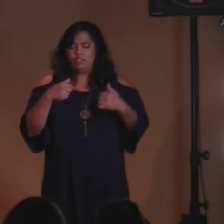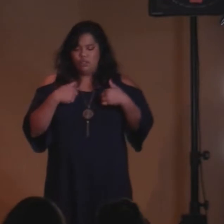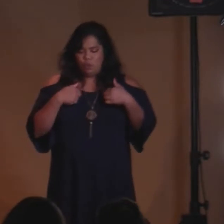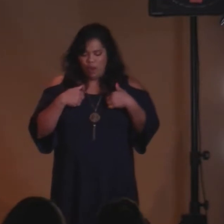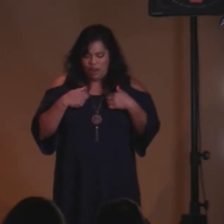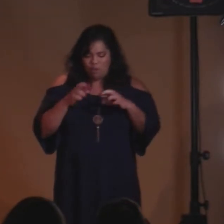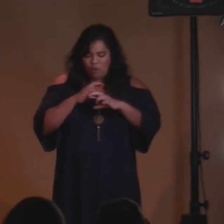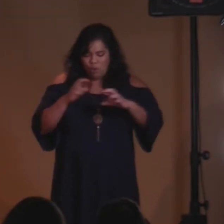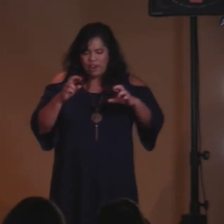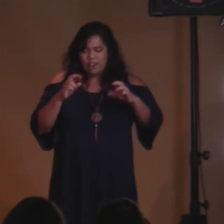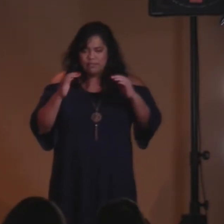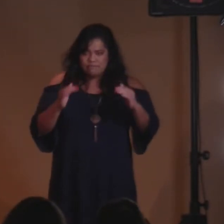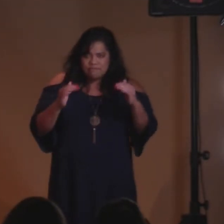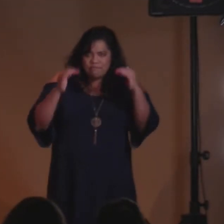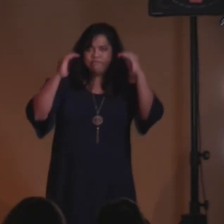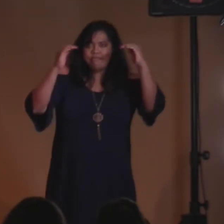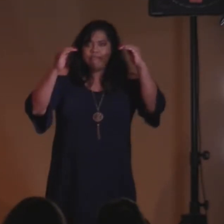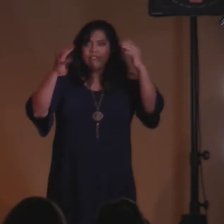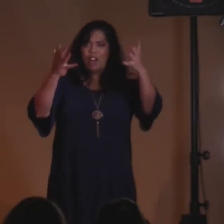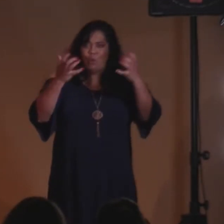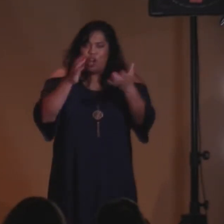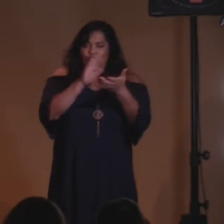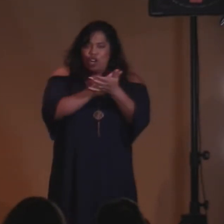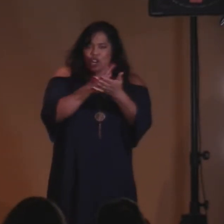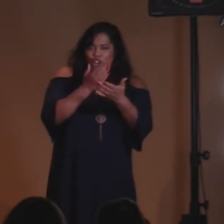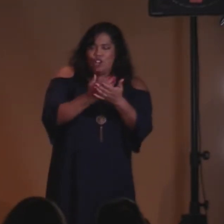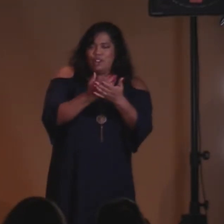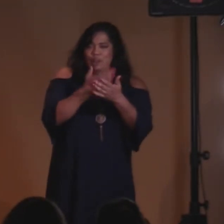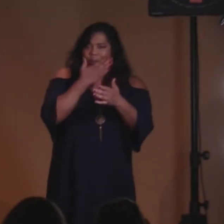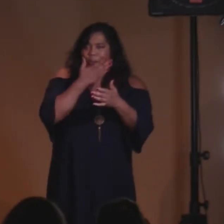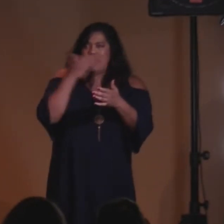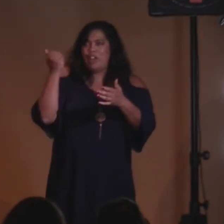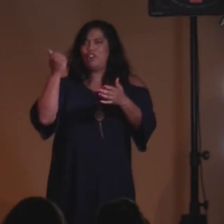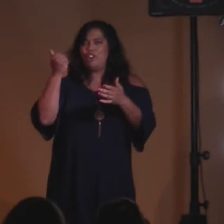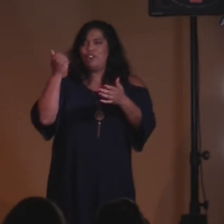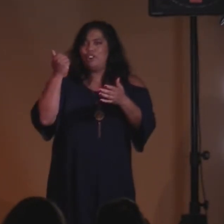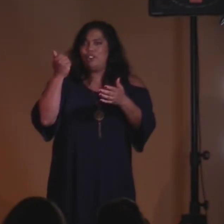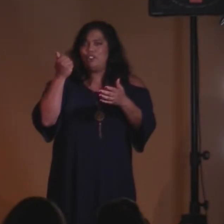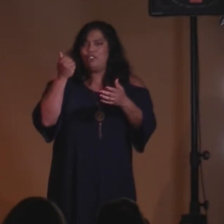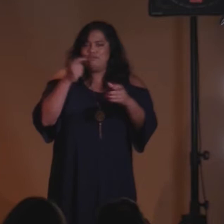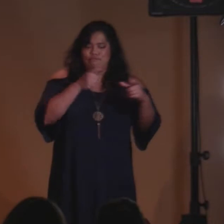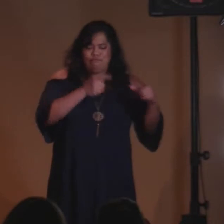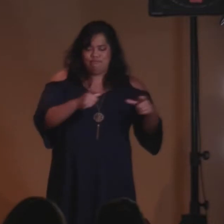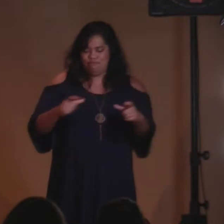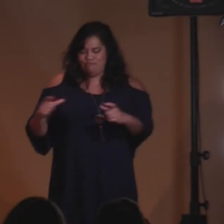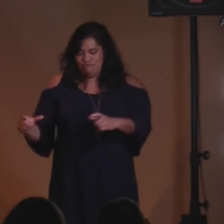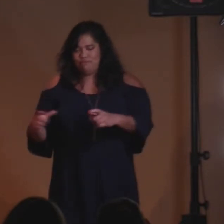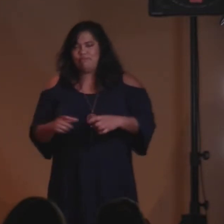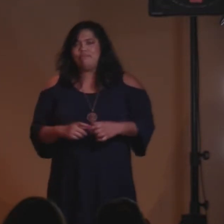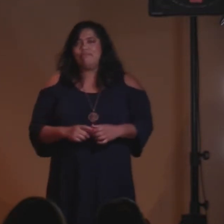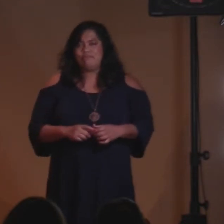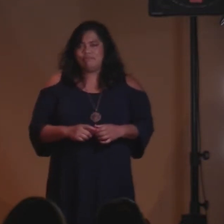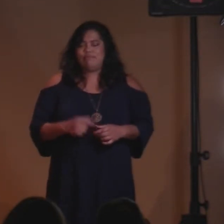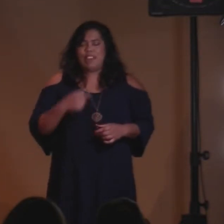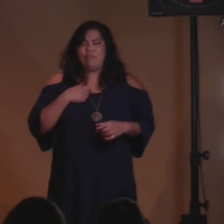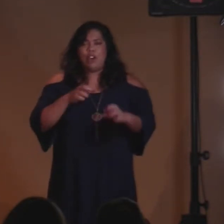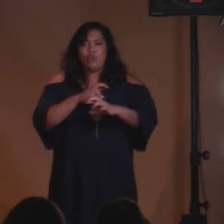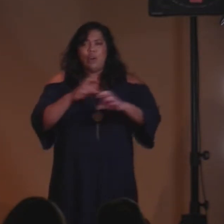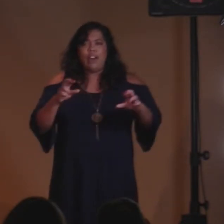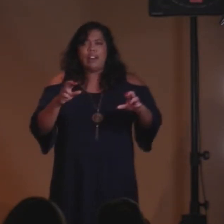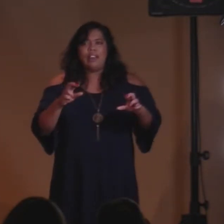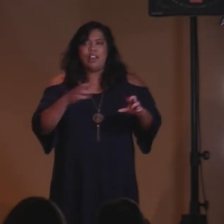learn how to cook greater meals? Am I ready and willing